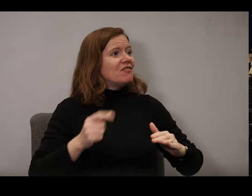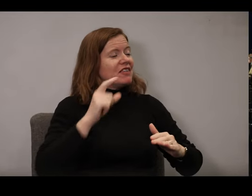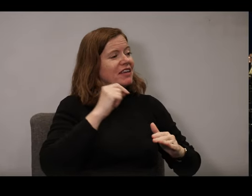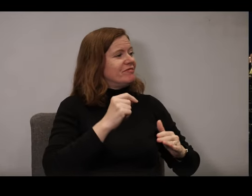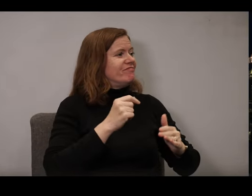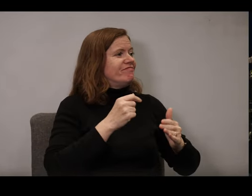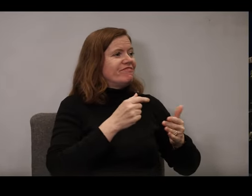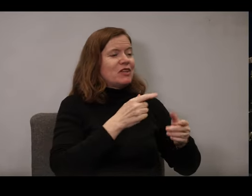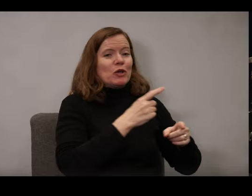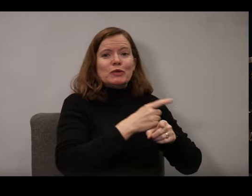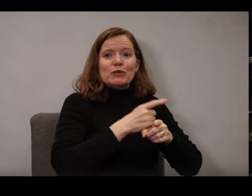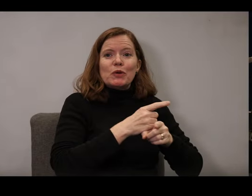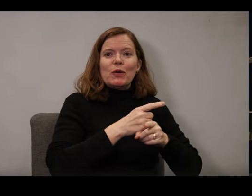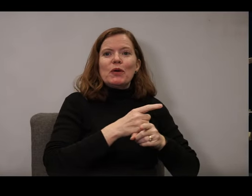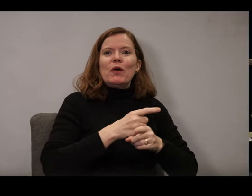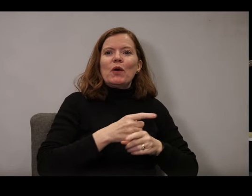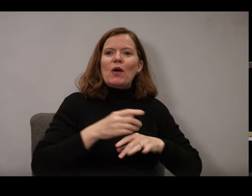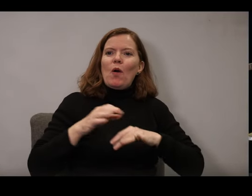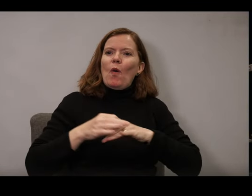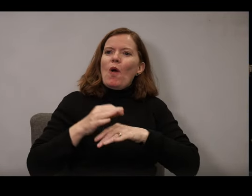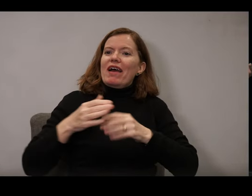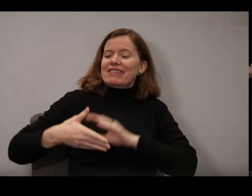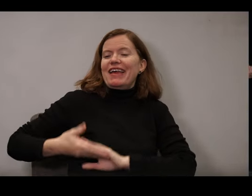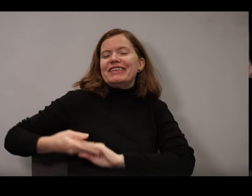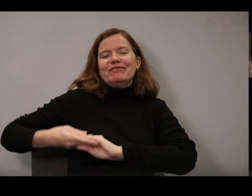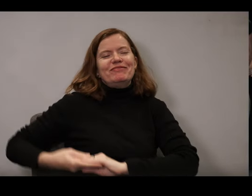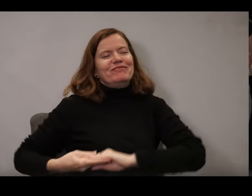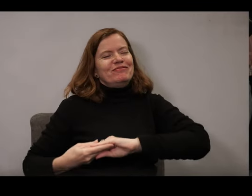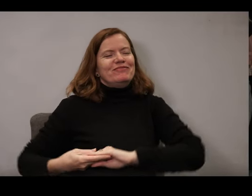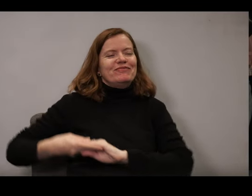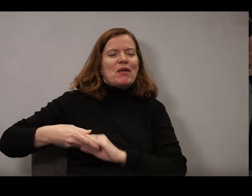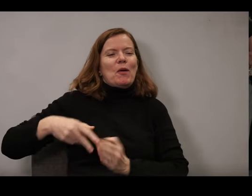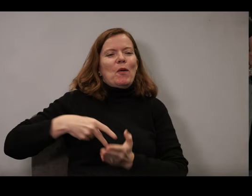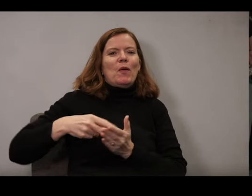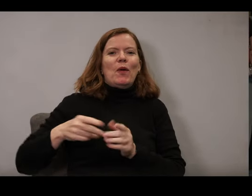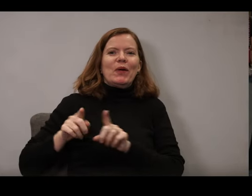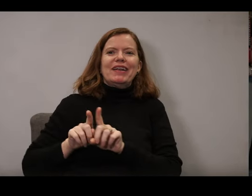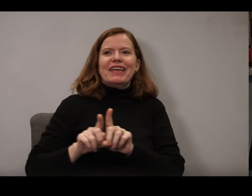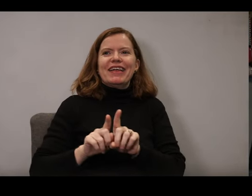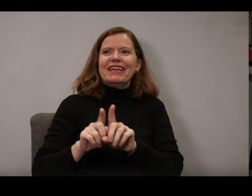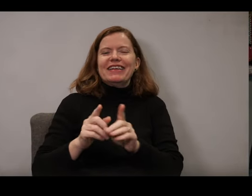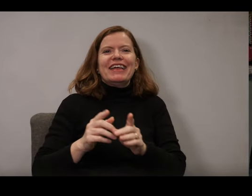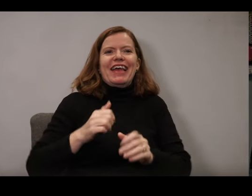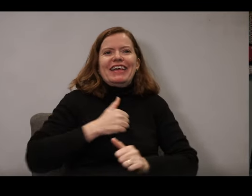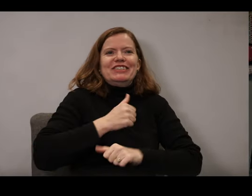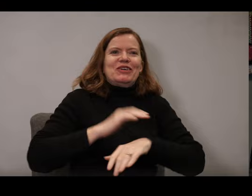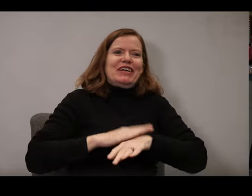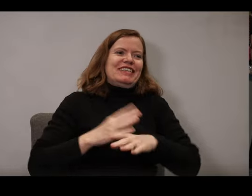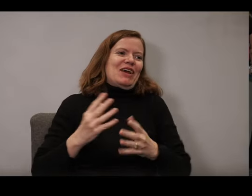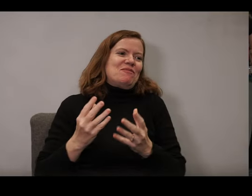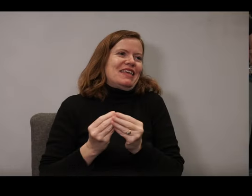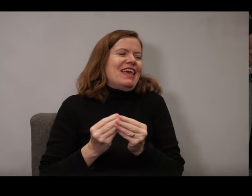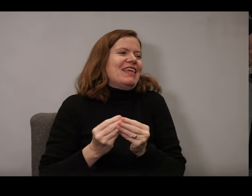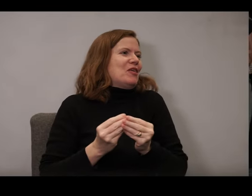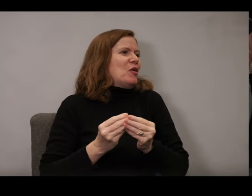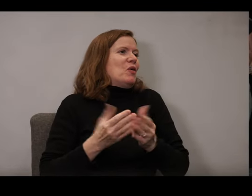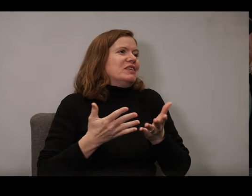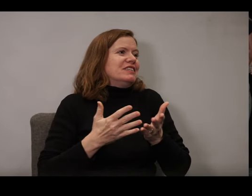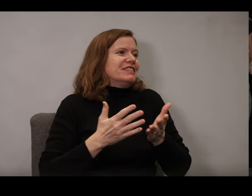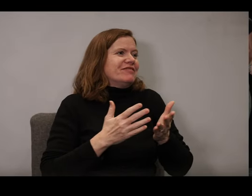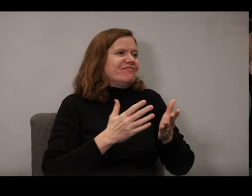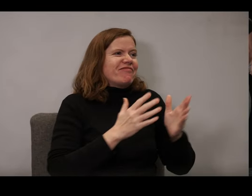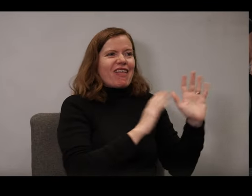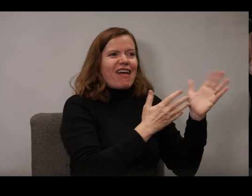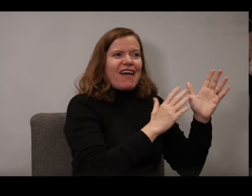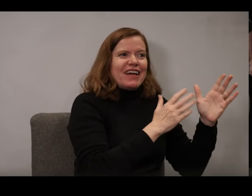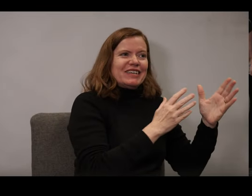even recommend holding your wife's hand as you walk the 50 metres. It might feel like a date. Enjoy the time. Or just take your time catching